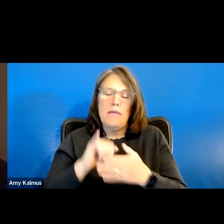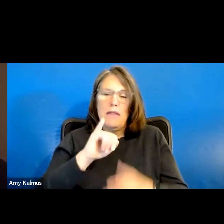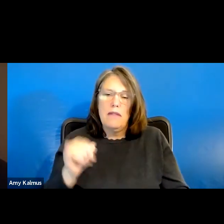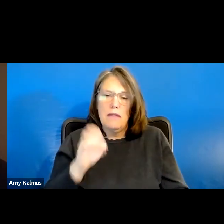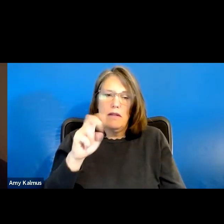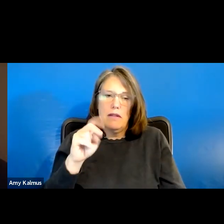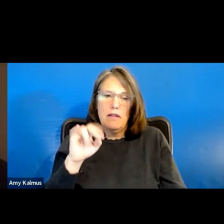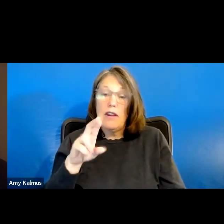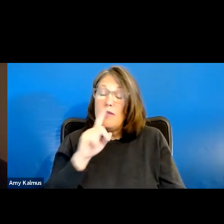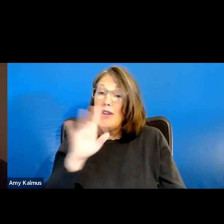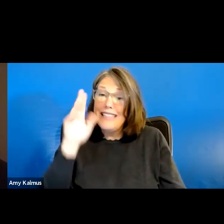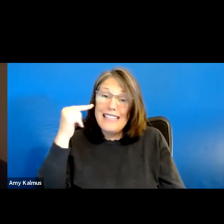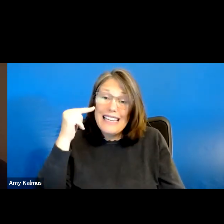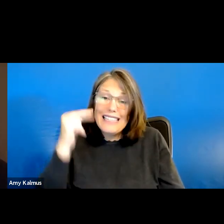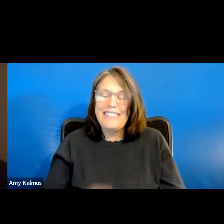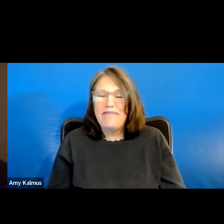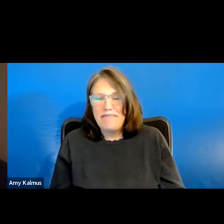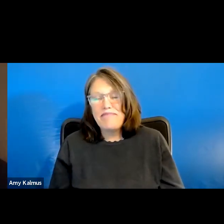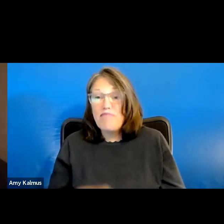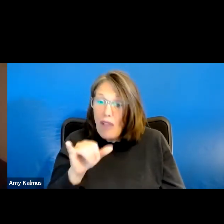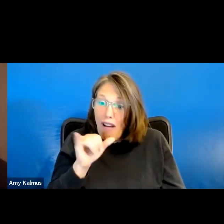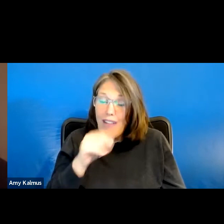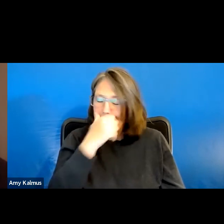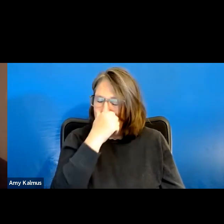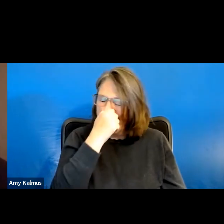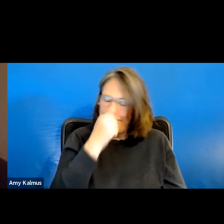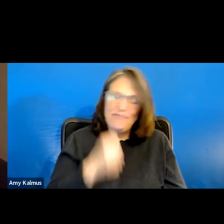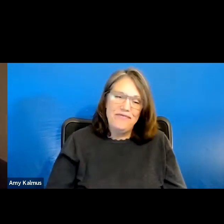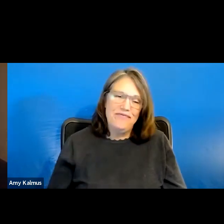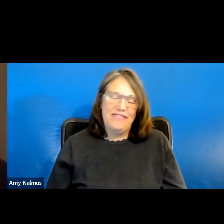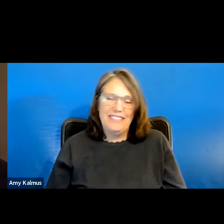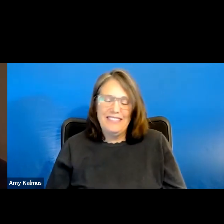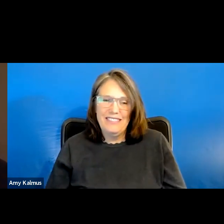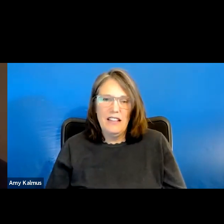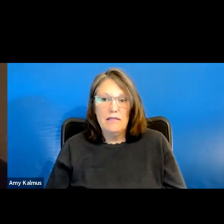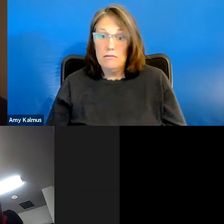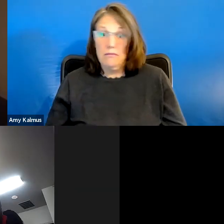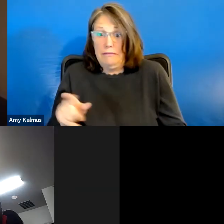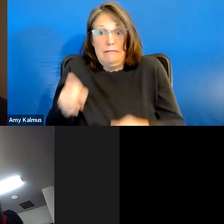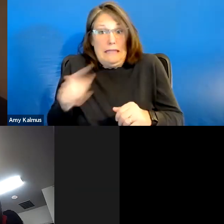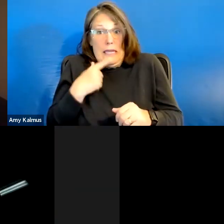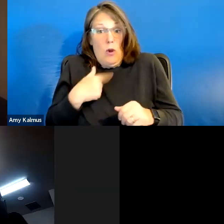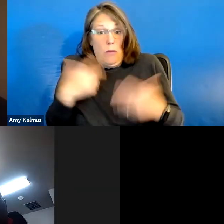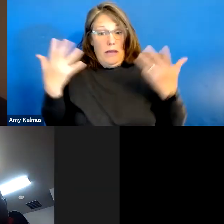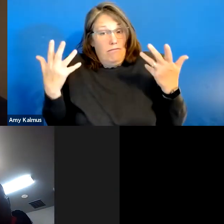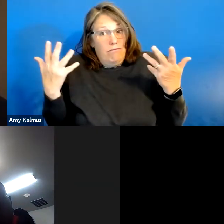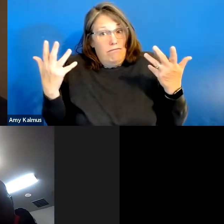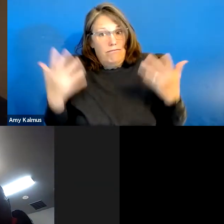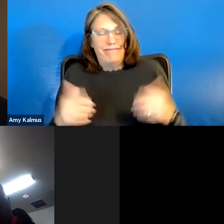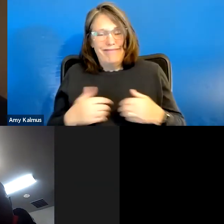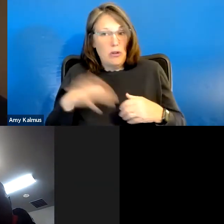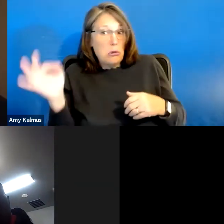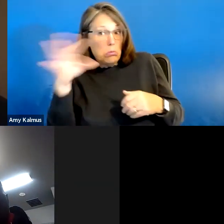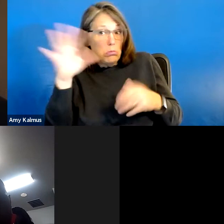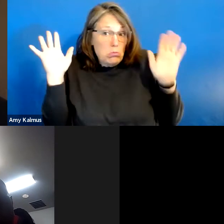is his niece. Oh, So small as a world. little, I mean, that's what he told me. So that's just like a little